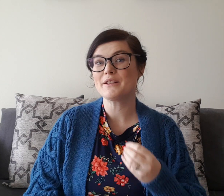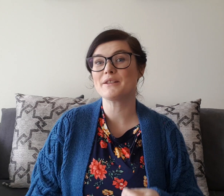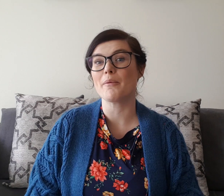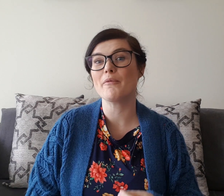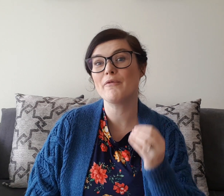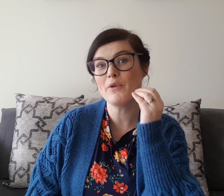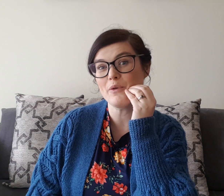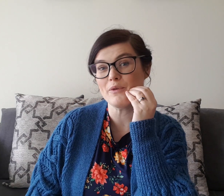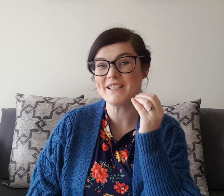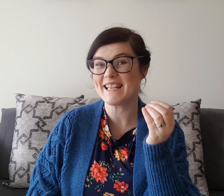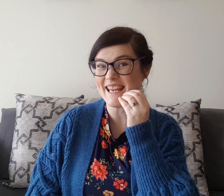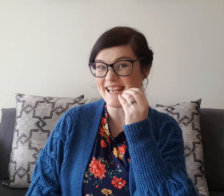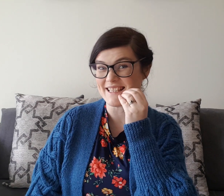some food to eat.